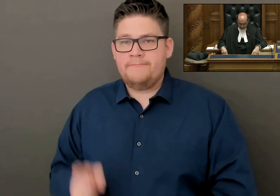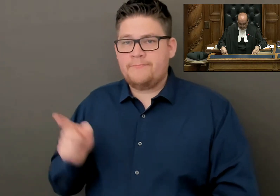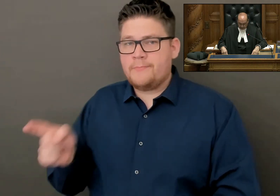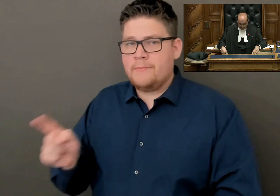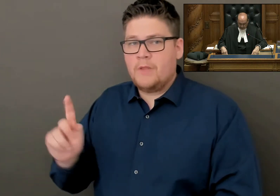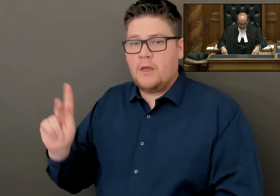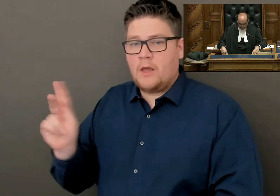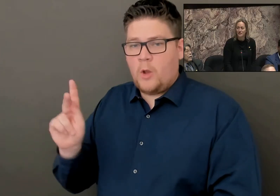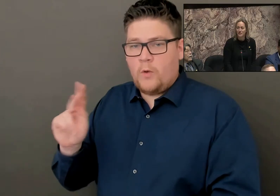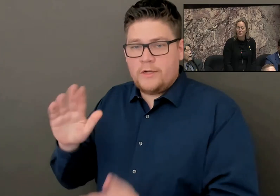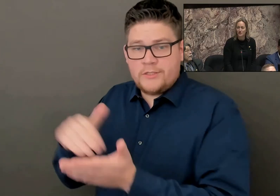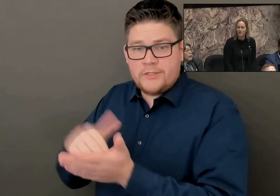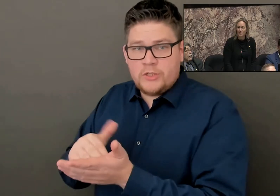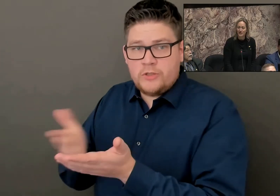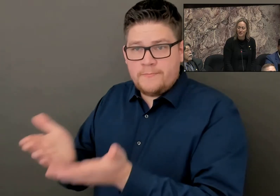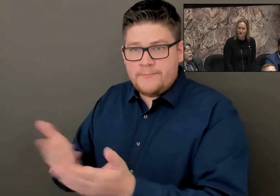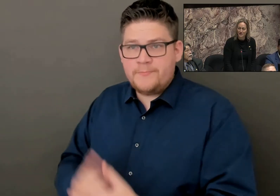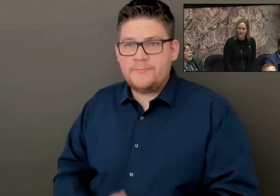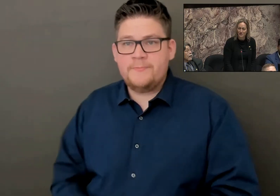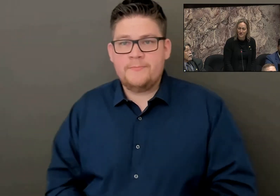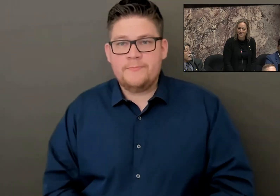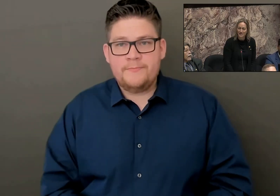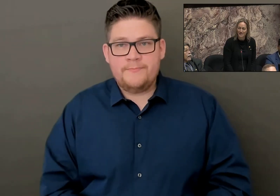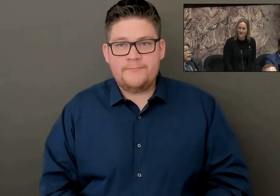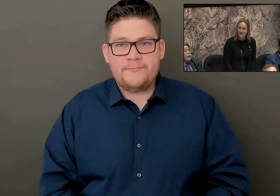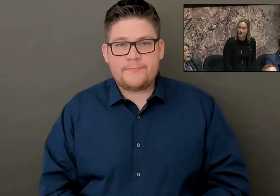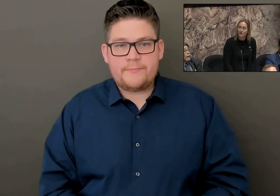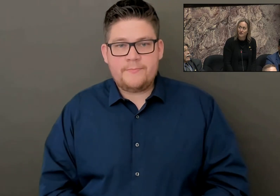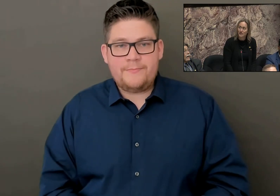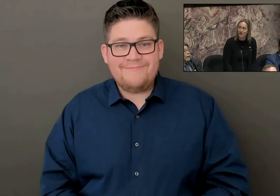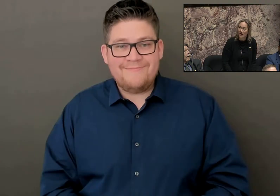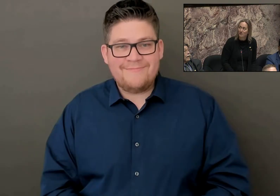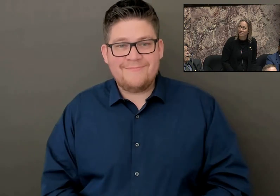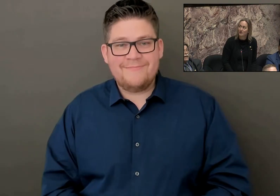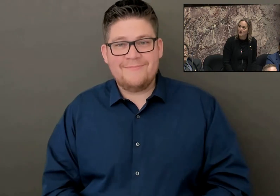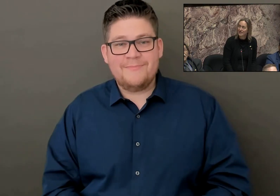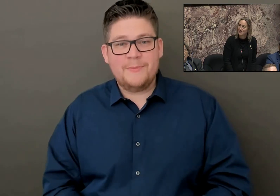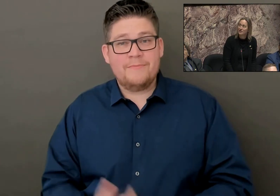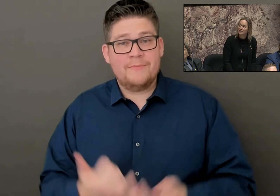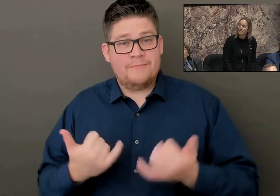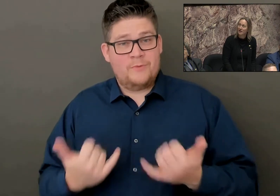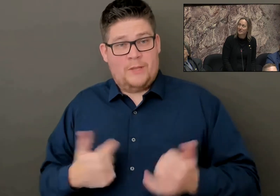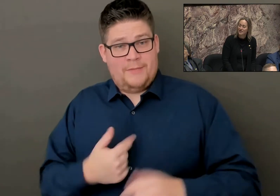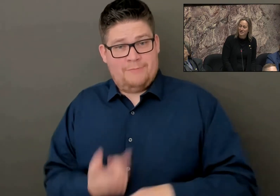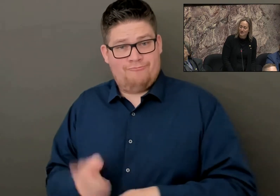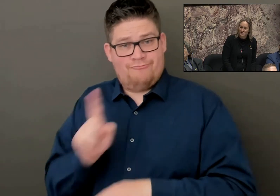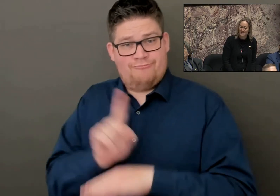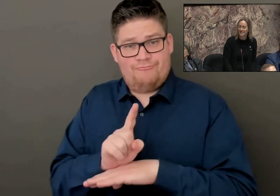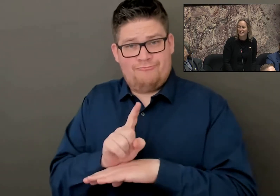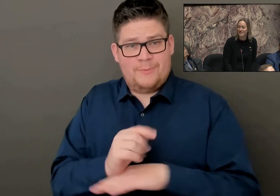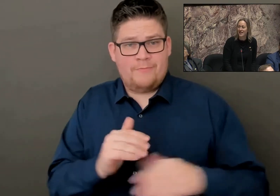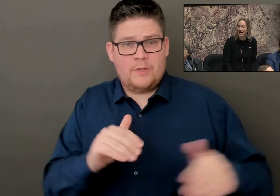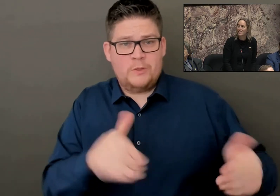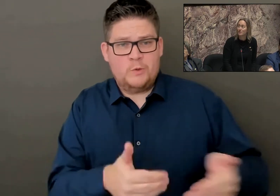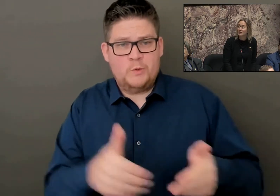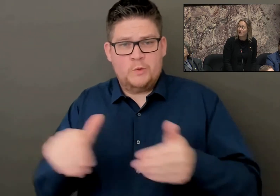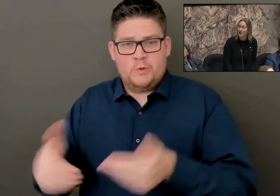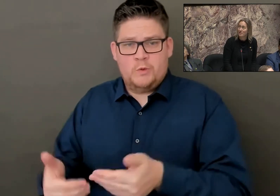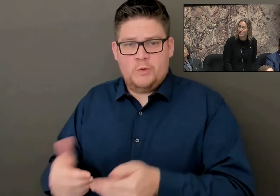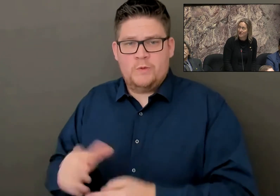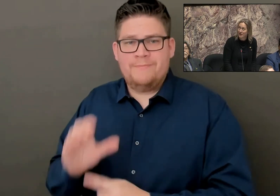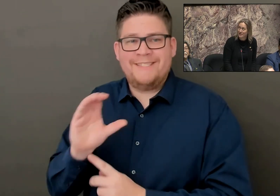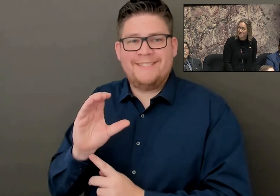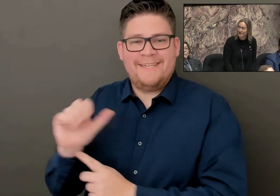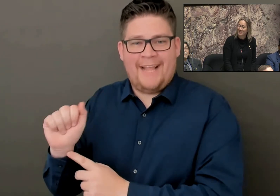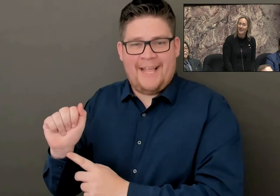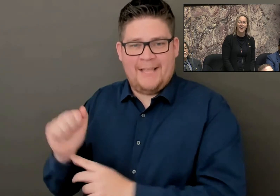rise today to introduce to you my two constituency assistants. So first of all, Catherine Guntes, who's my constituency assistant, as well as my